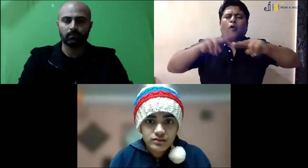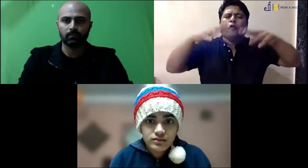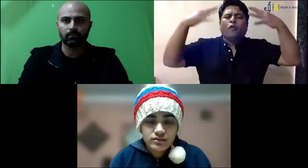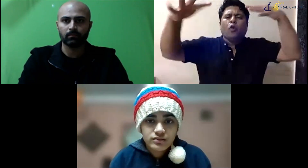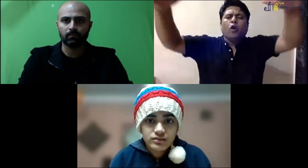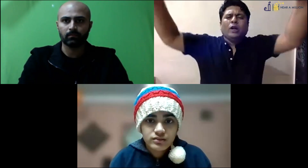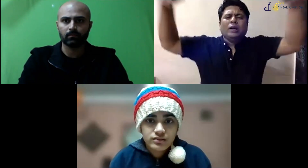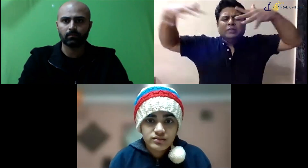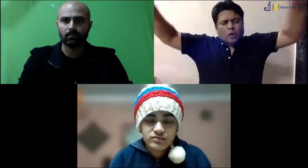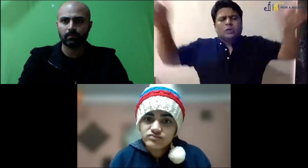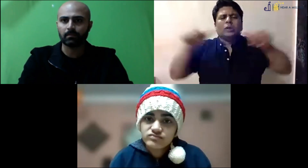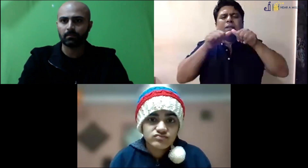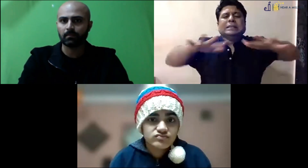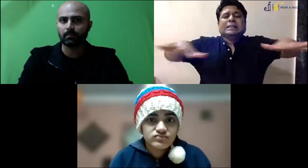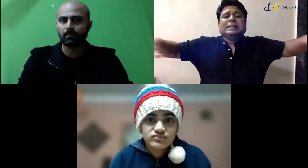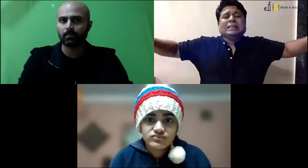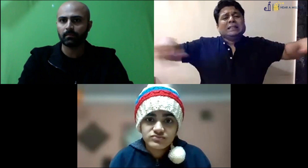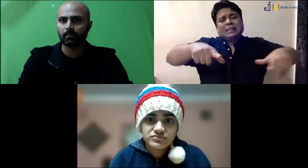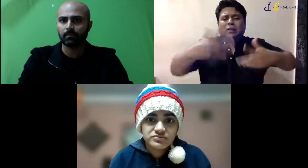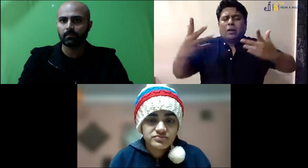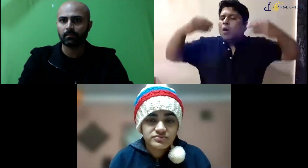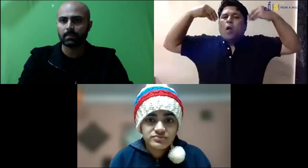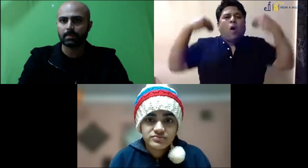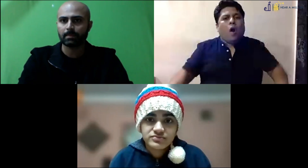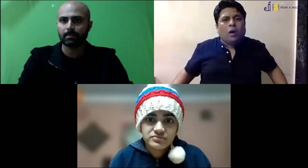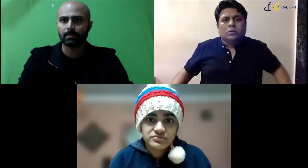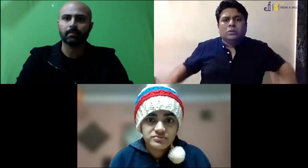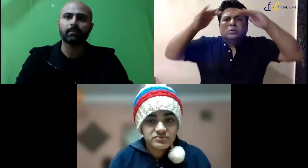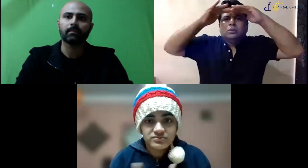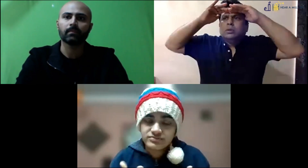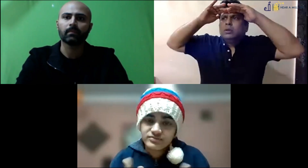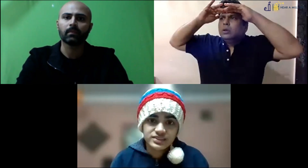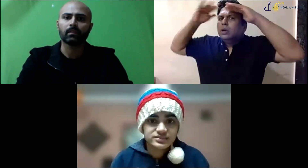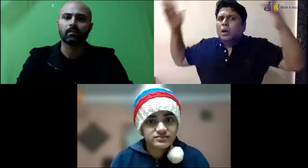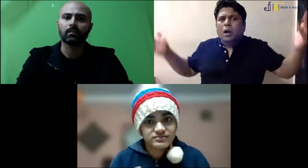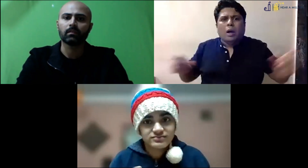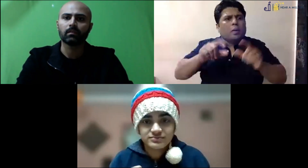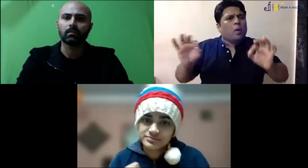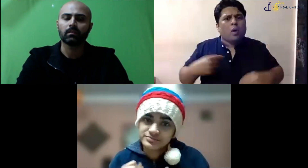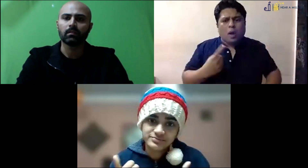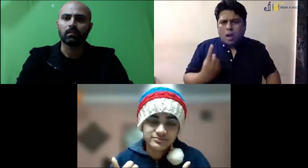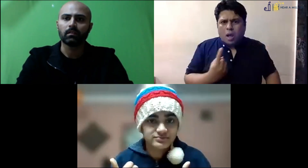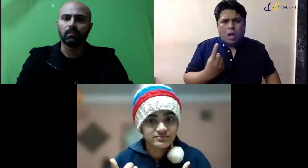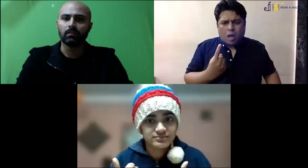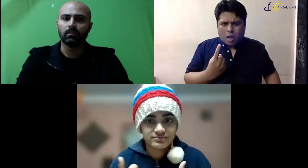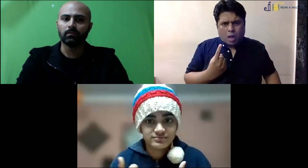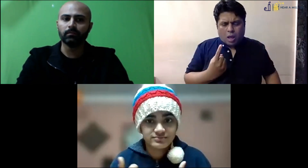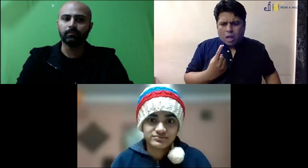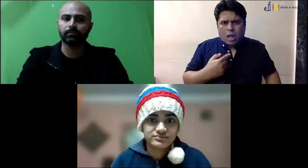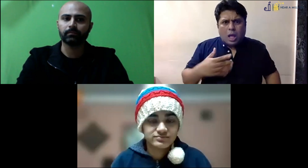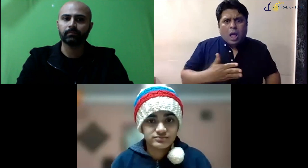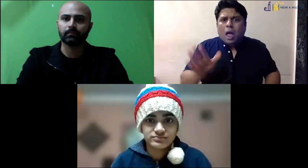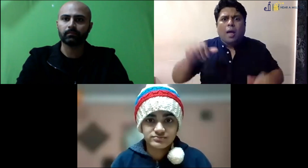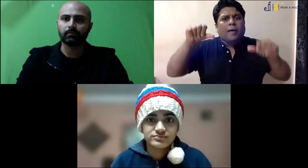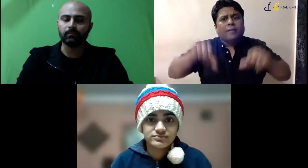it and you are in the forest, okay, you are surrounded by the sea and you are lost. You